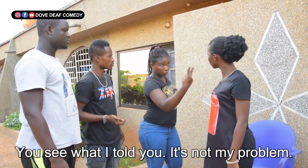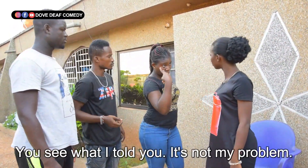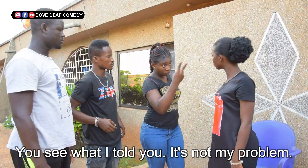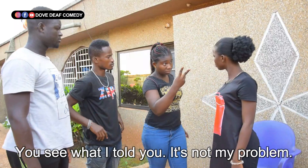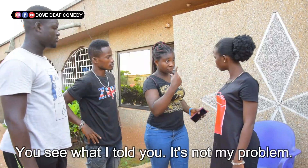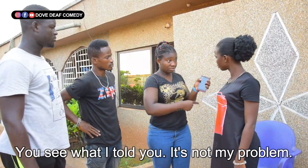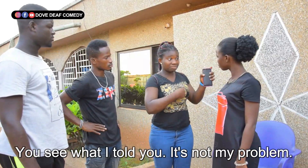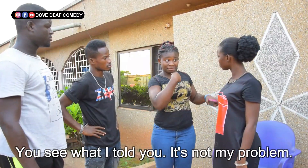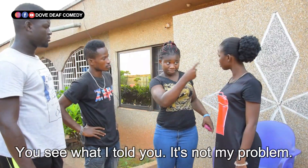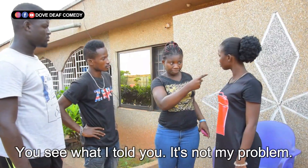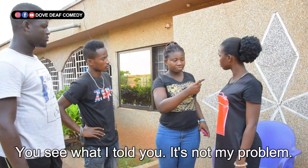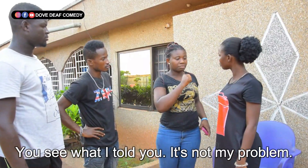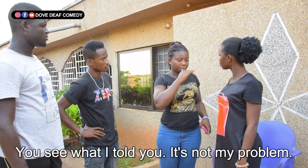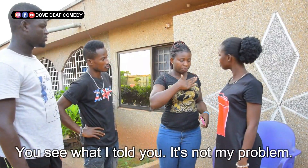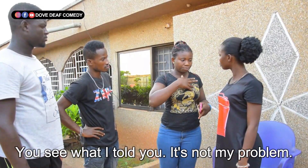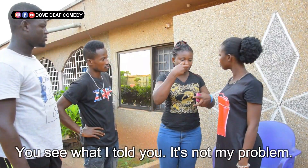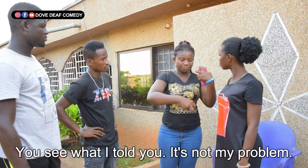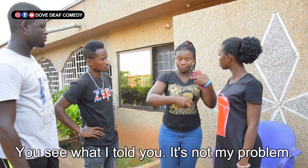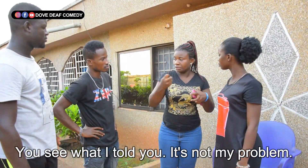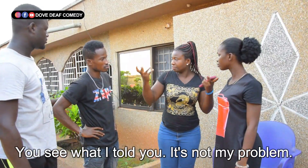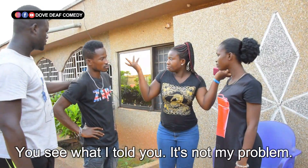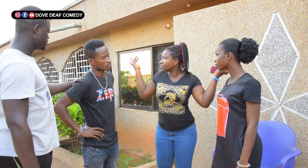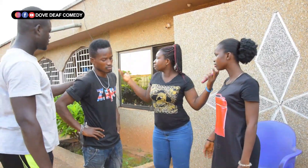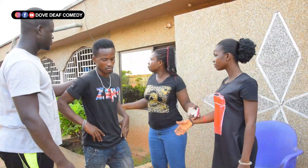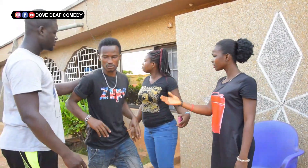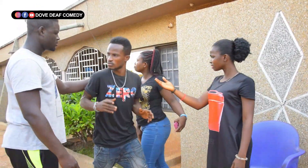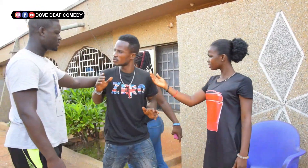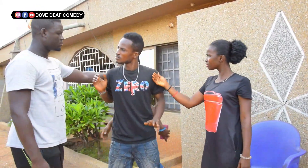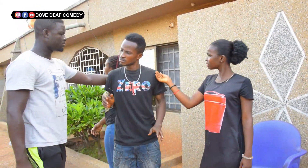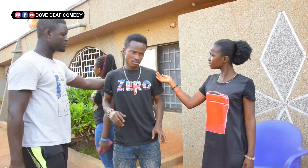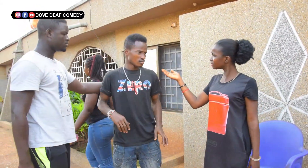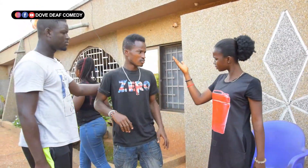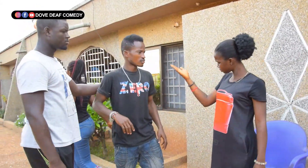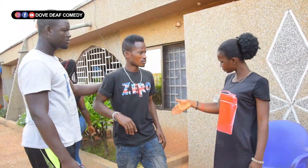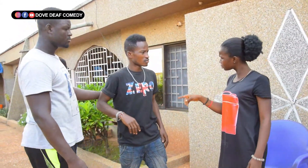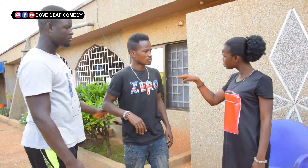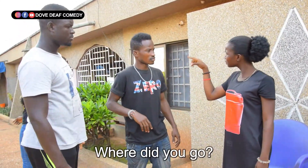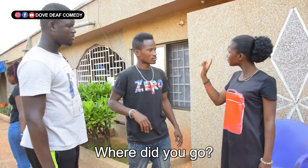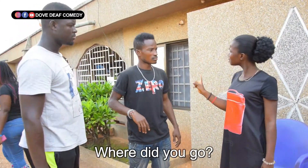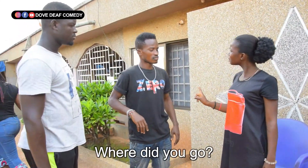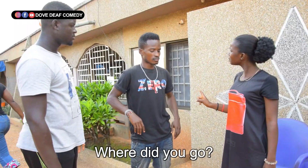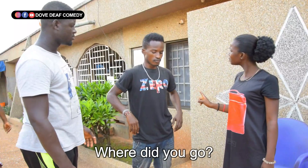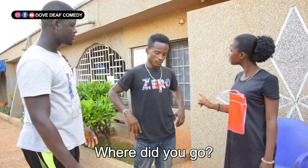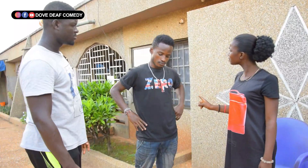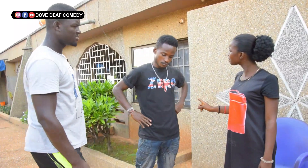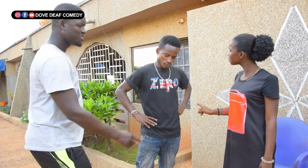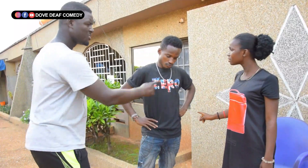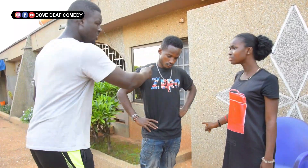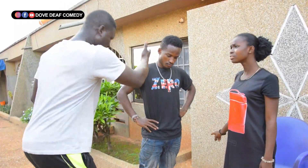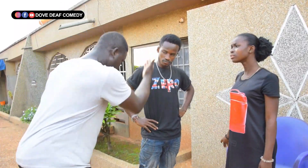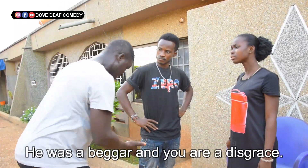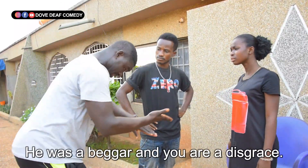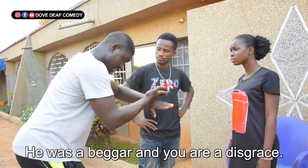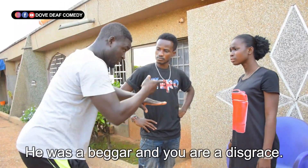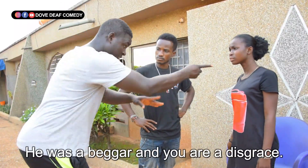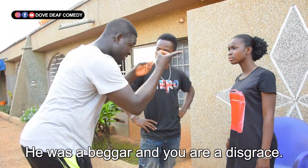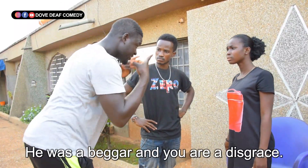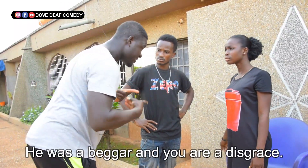You see what I told you. It's not my problem. Where did you go? He was a beggar and you